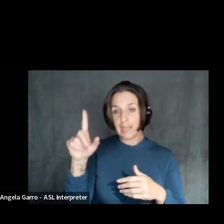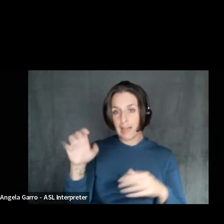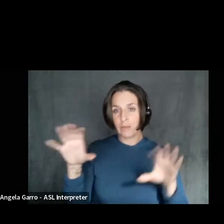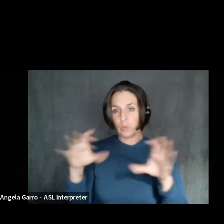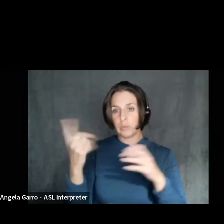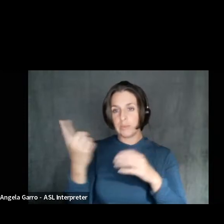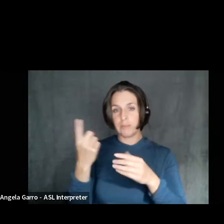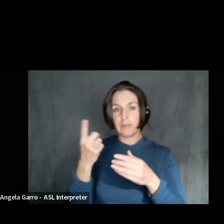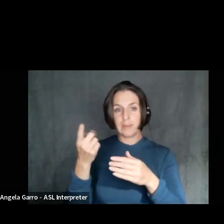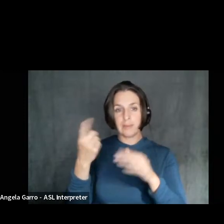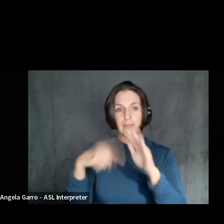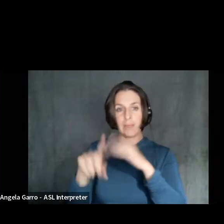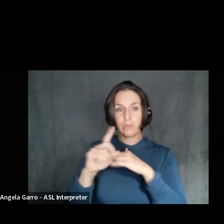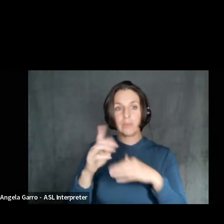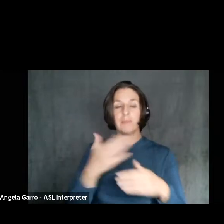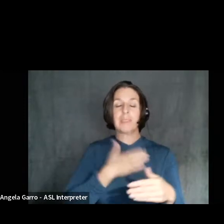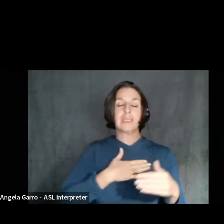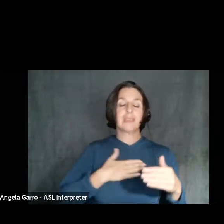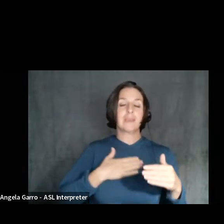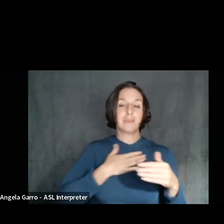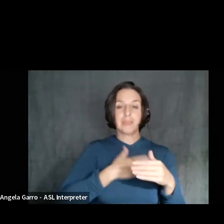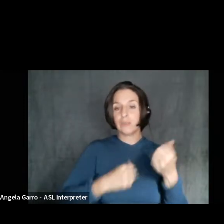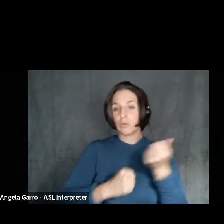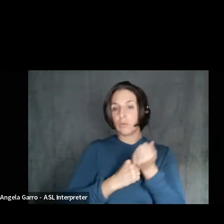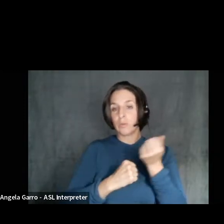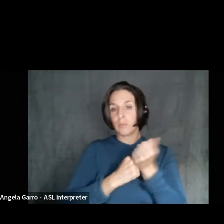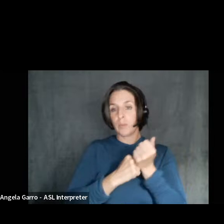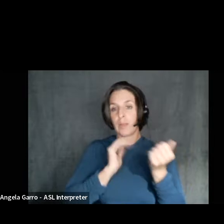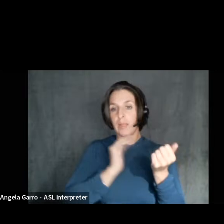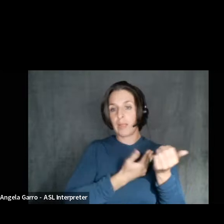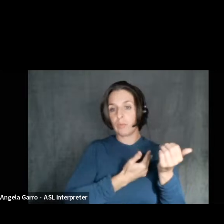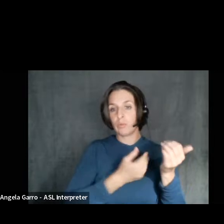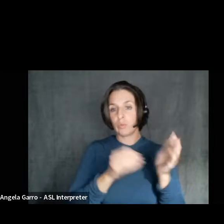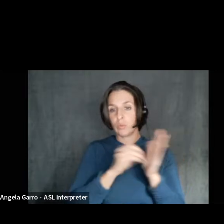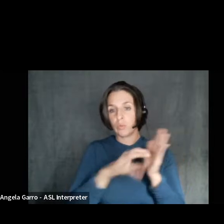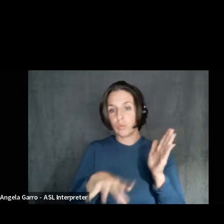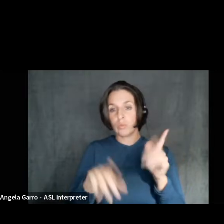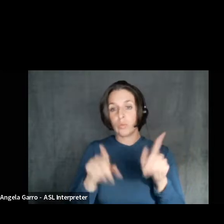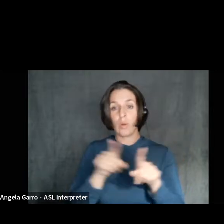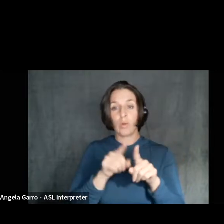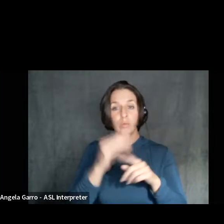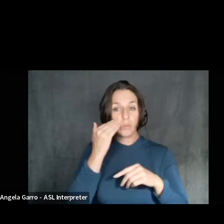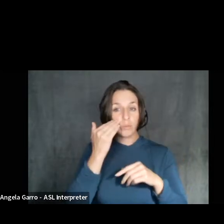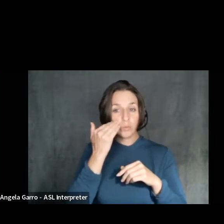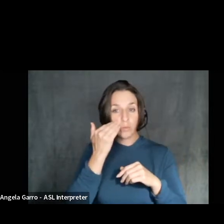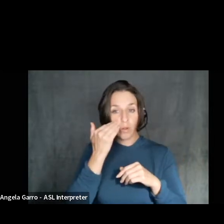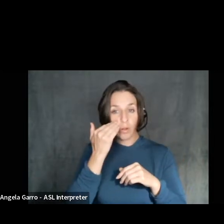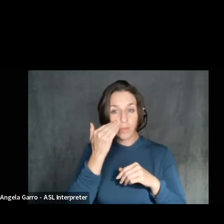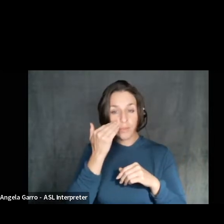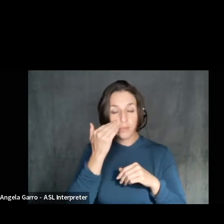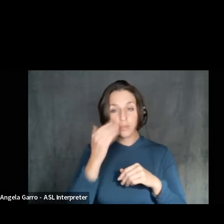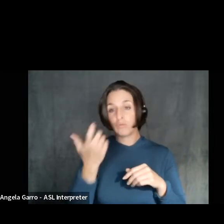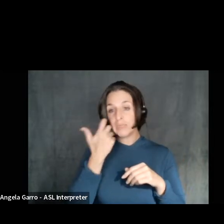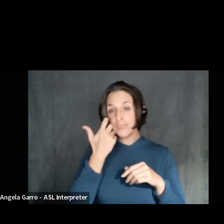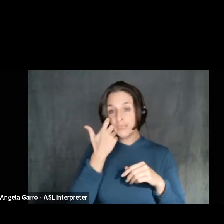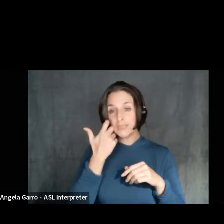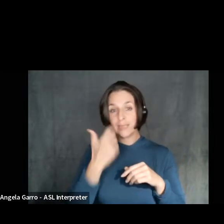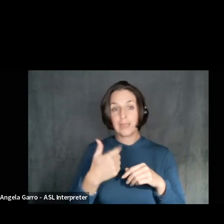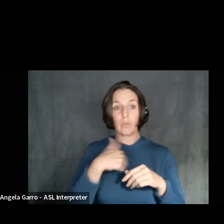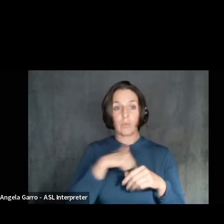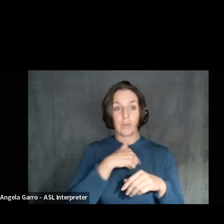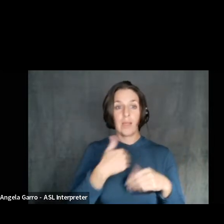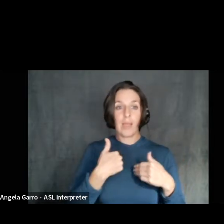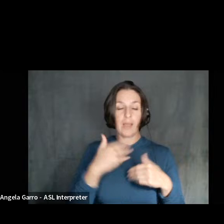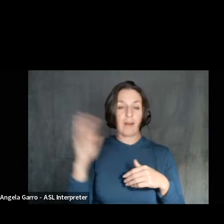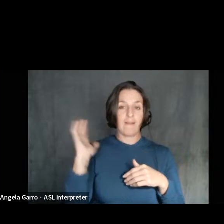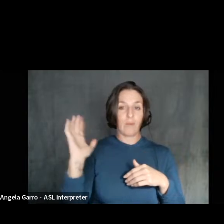please support our students. But I also wanted to acknowledge, recently there was a former student